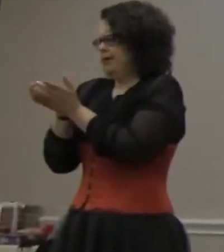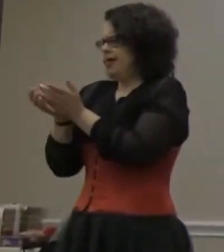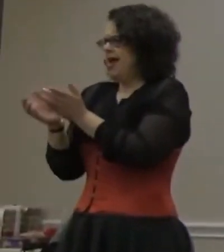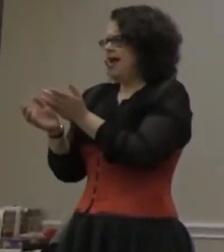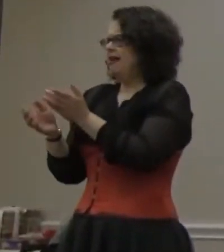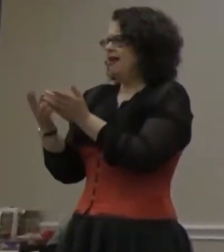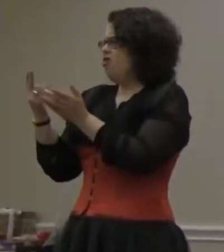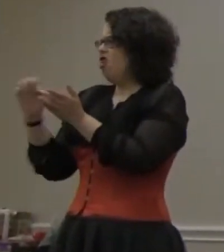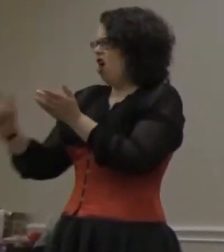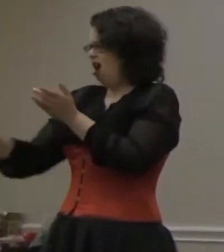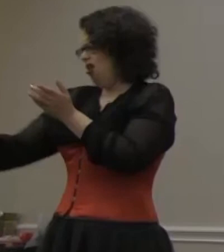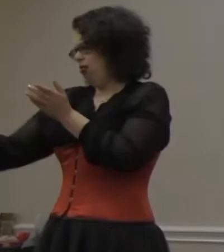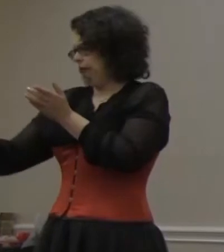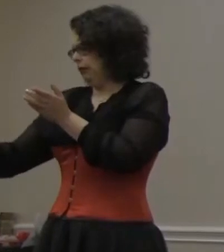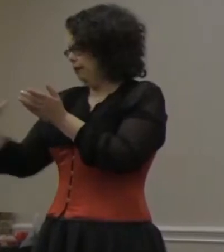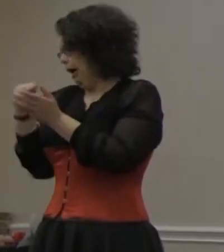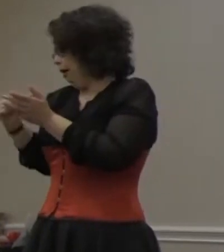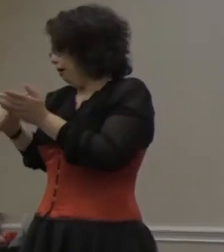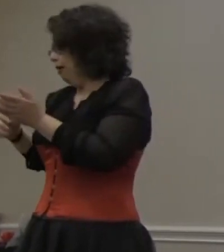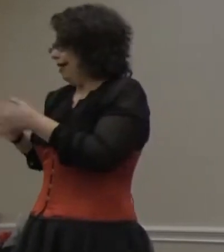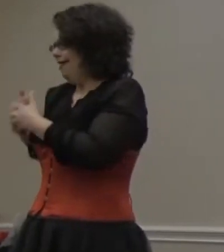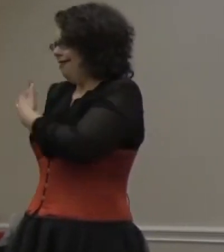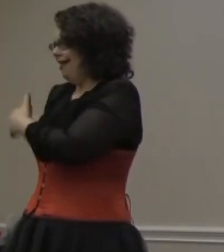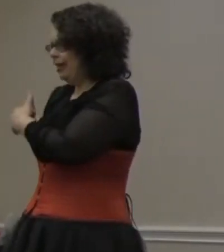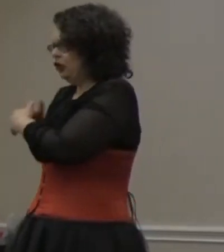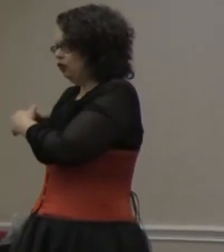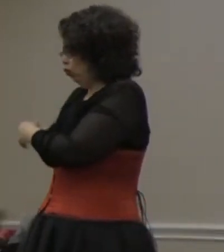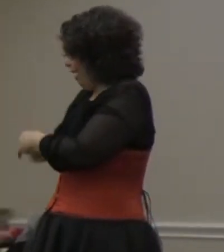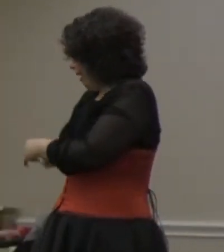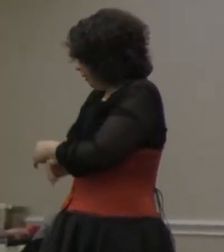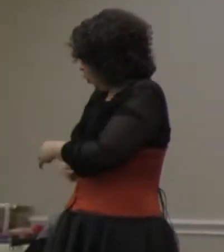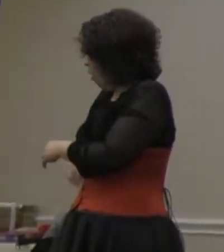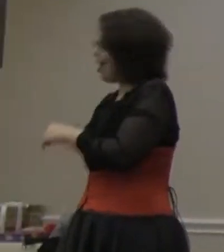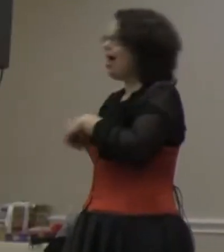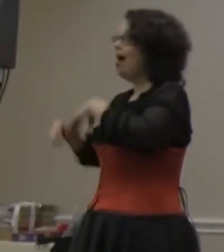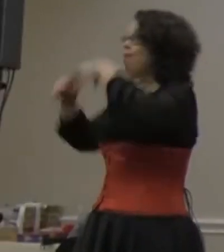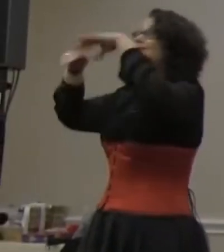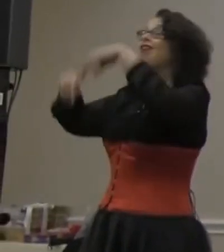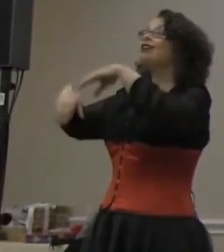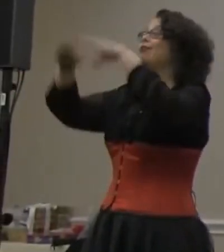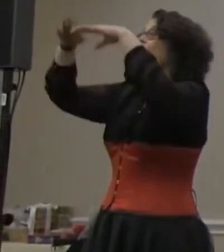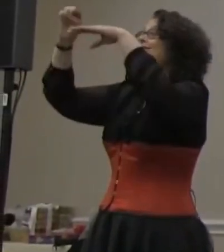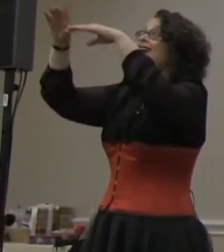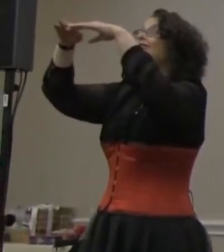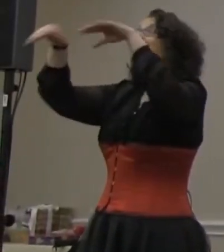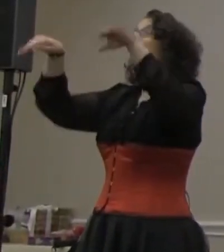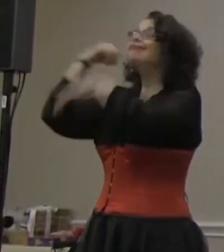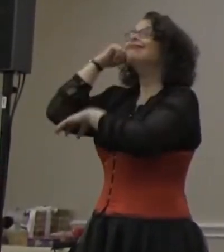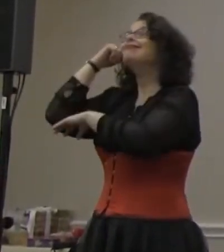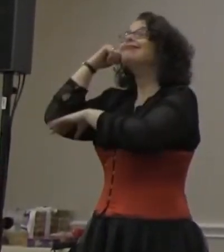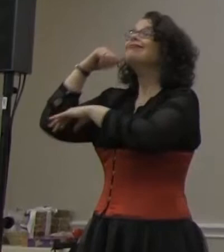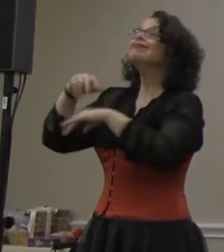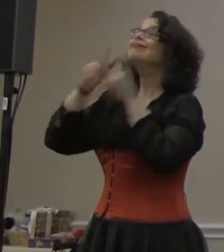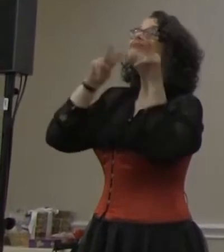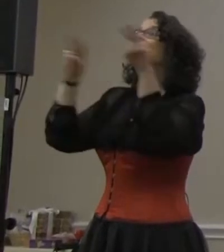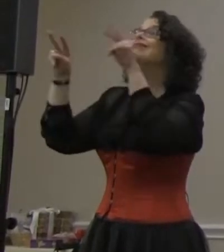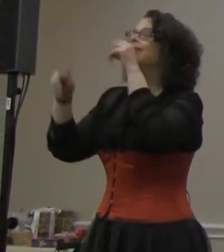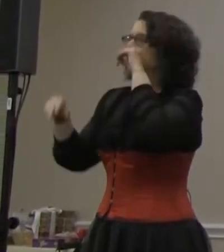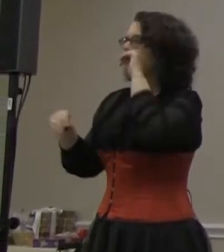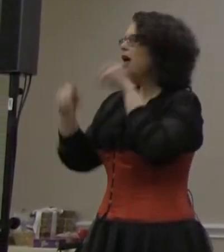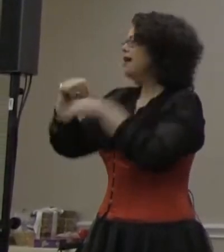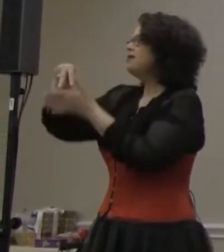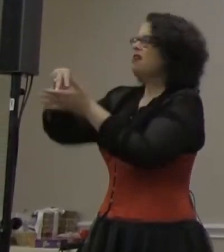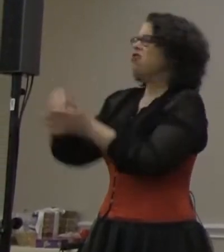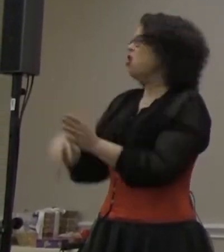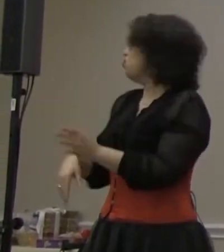hull in the engine room and I am stationed on the top deck, I cannot stand there and